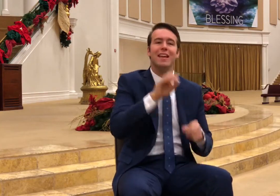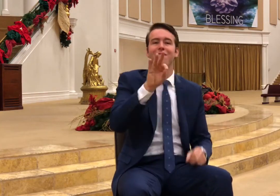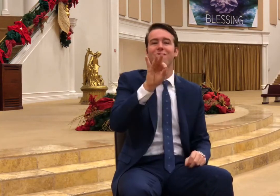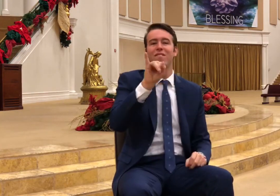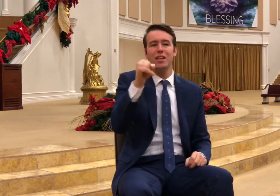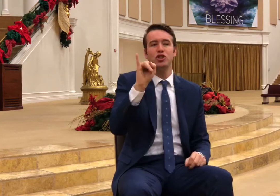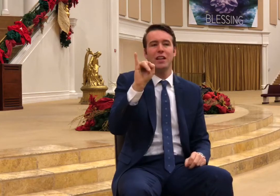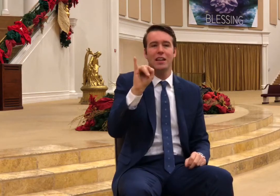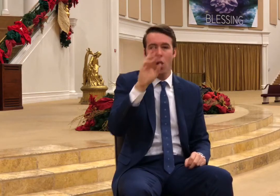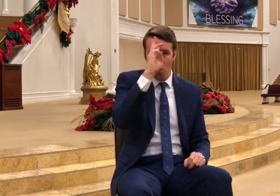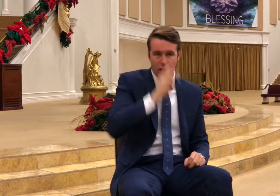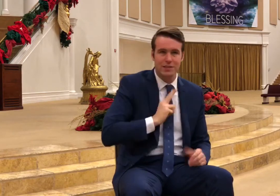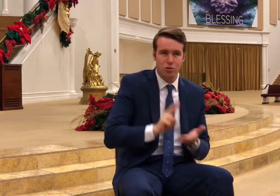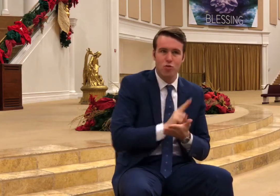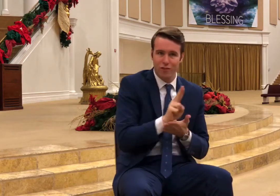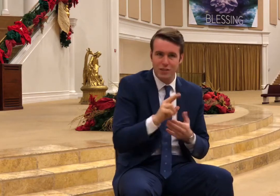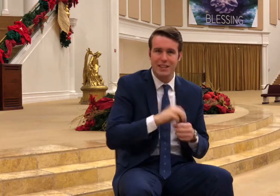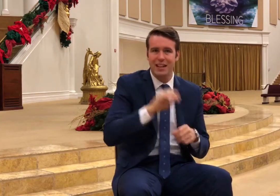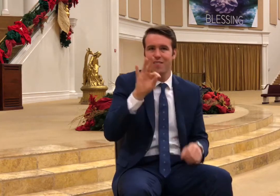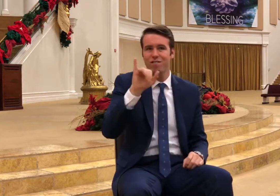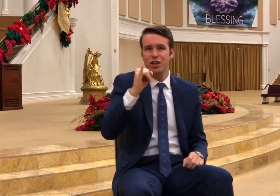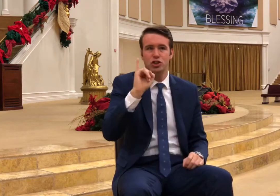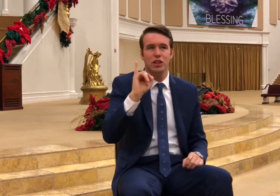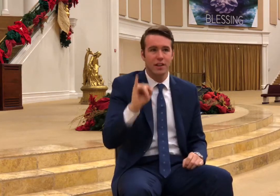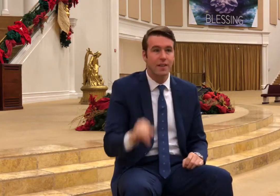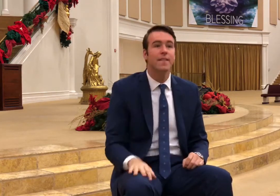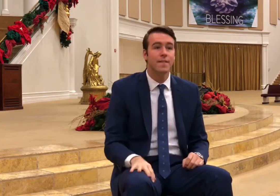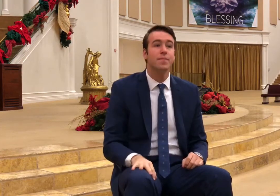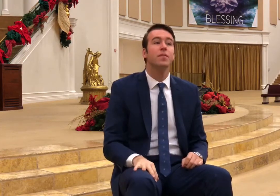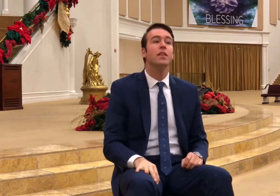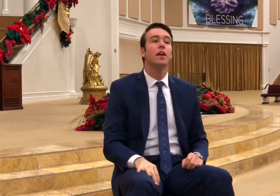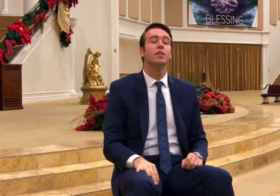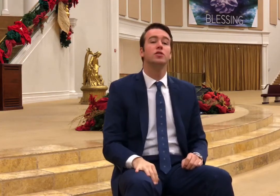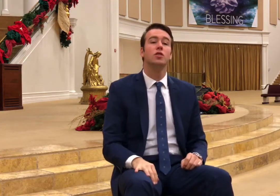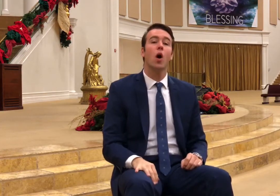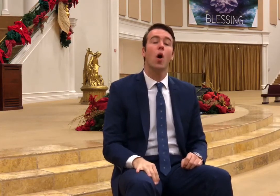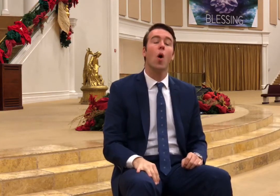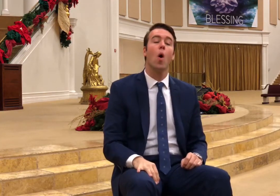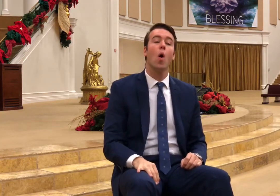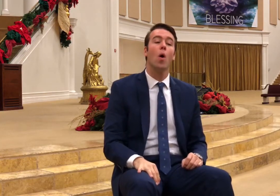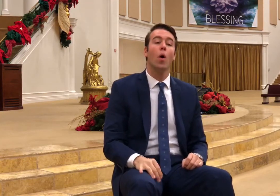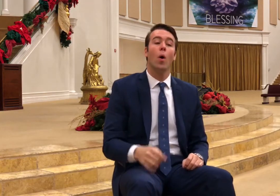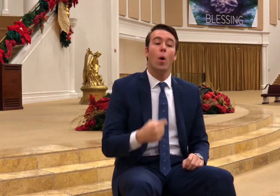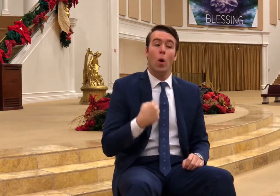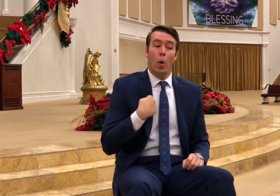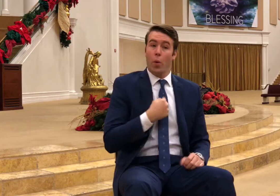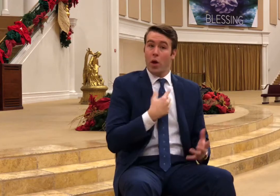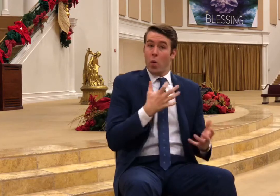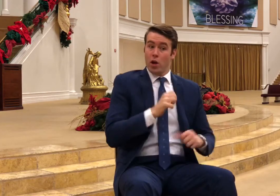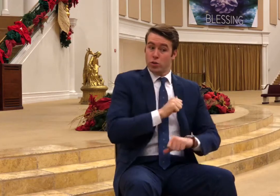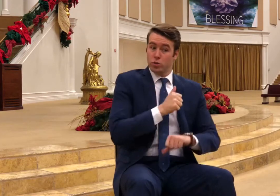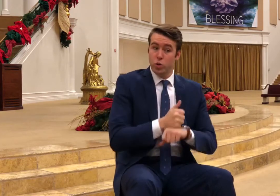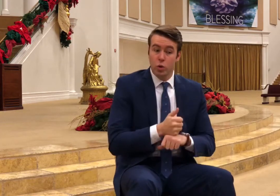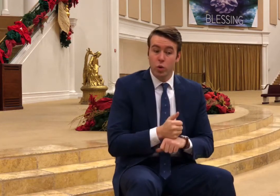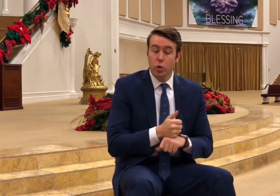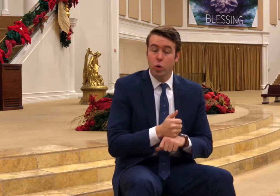Fiji. Amen. And what's happened is they approached, they said, "One of the things we would like to do, we know that